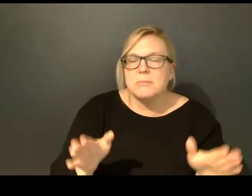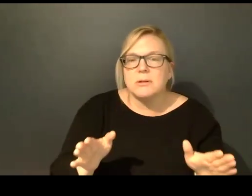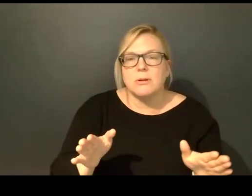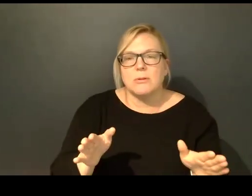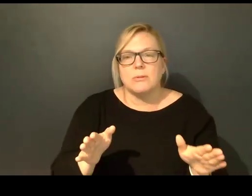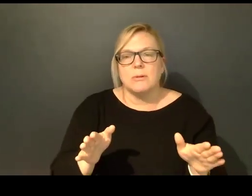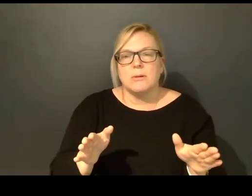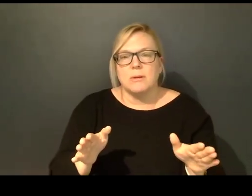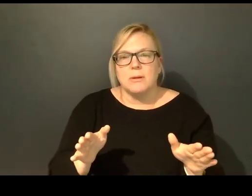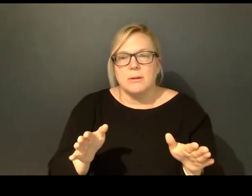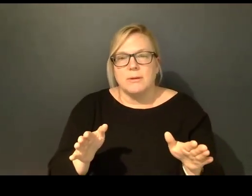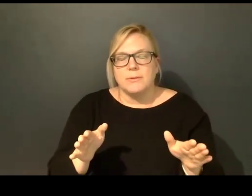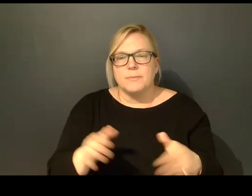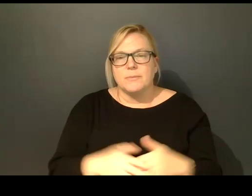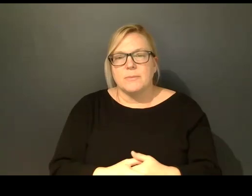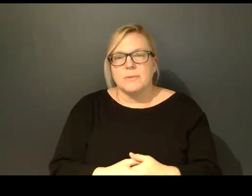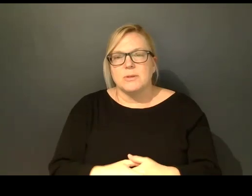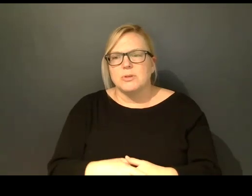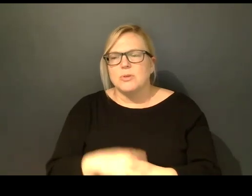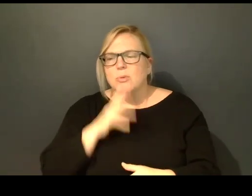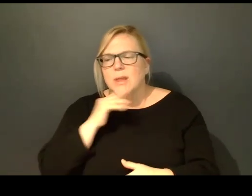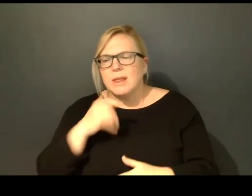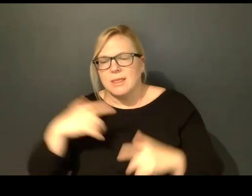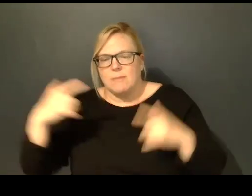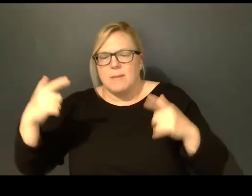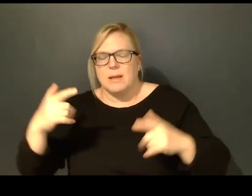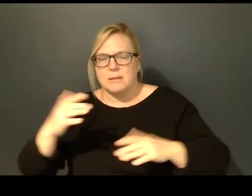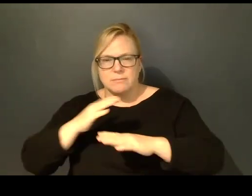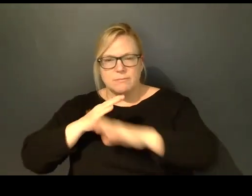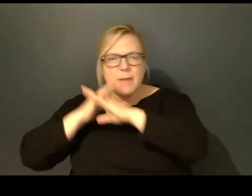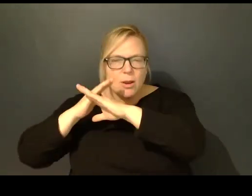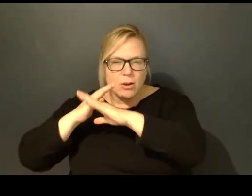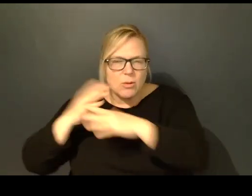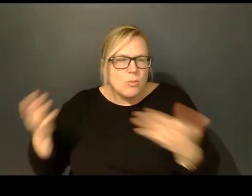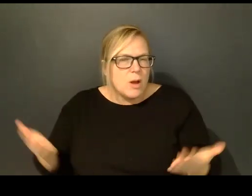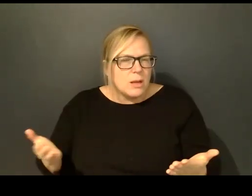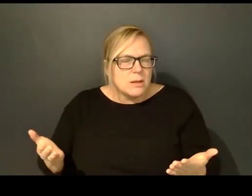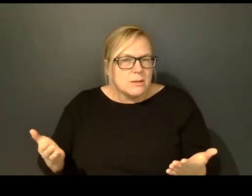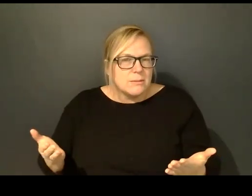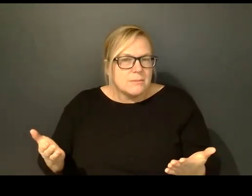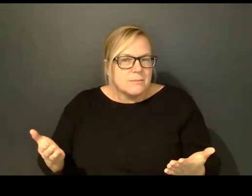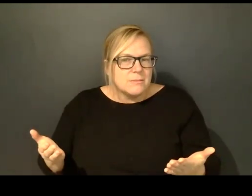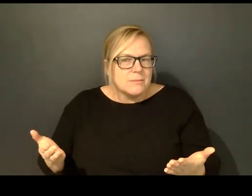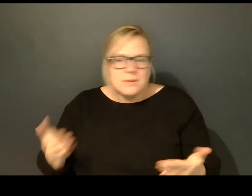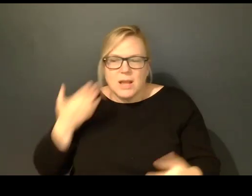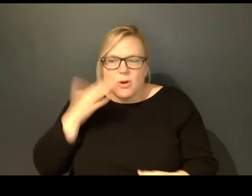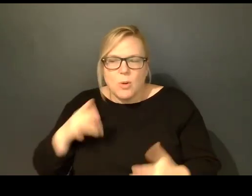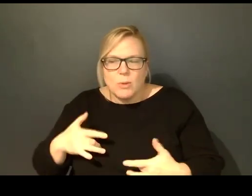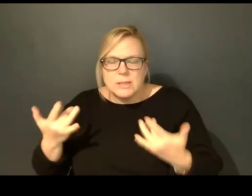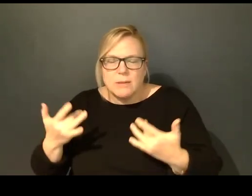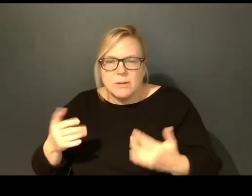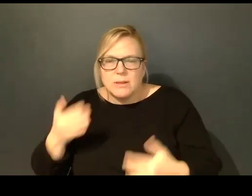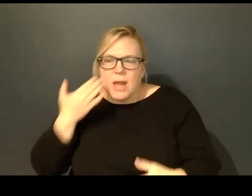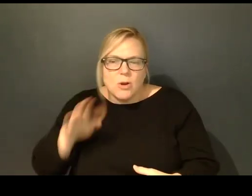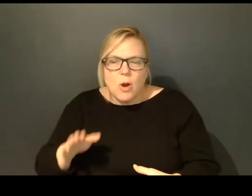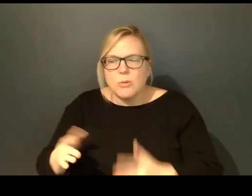biggest roadblock that they encounter is knowing what's out there. Okay. And